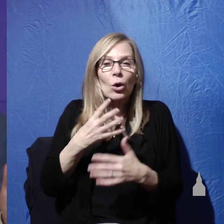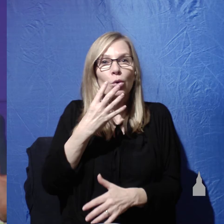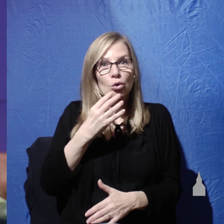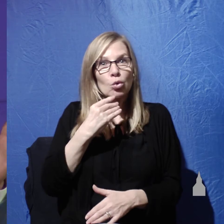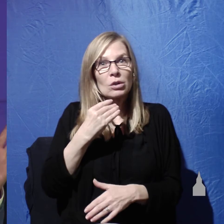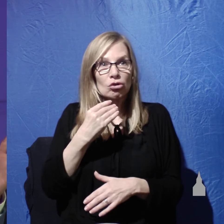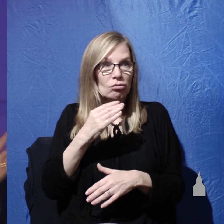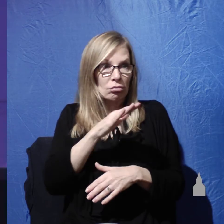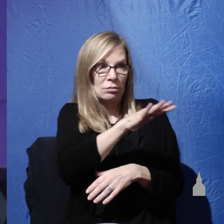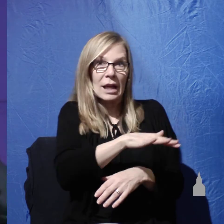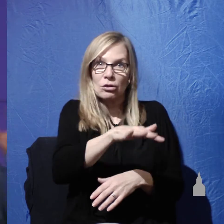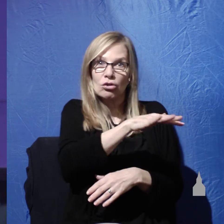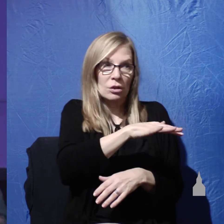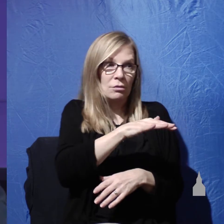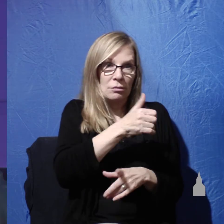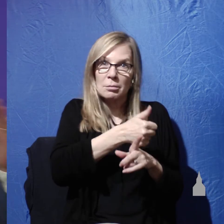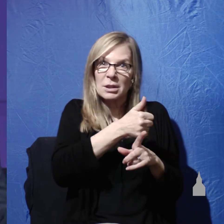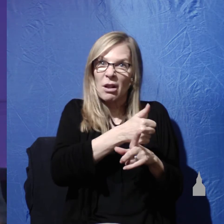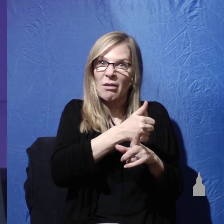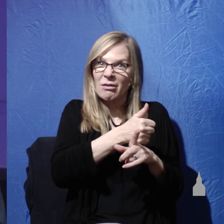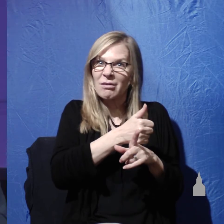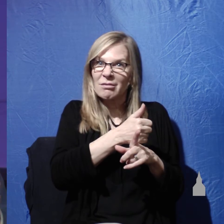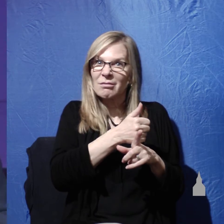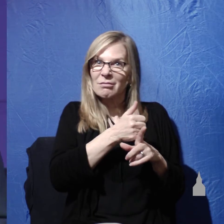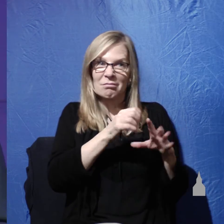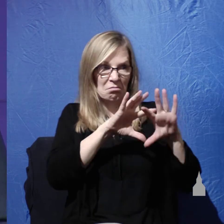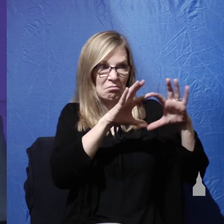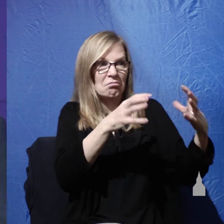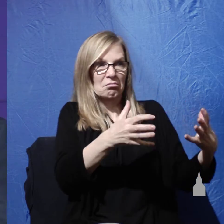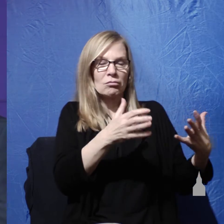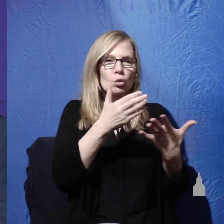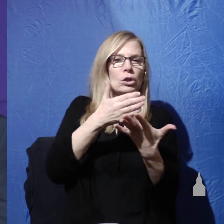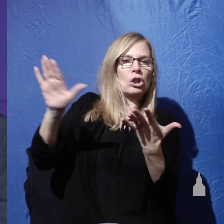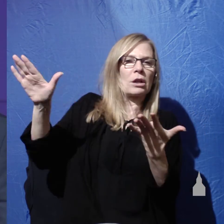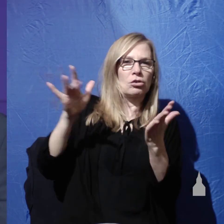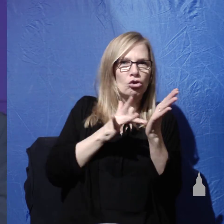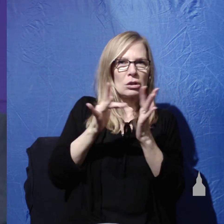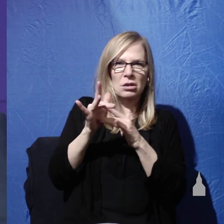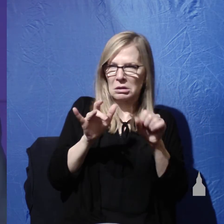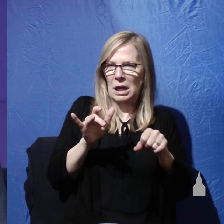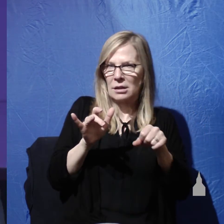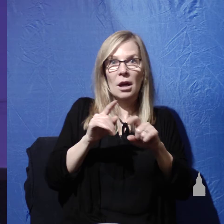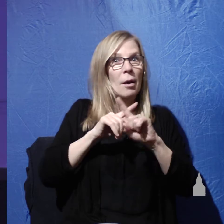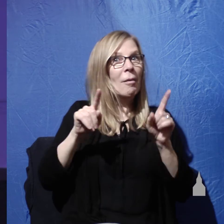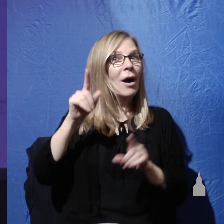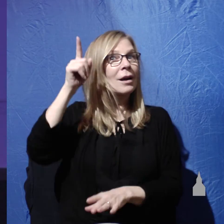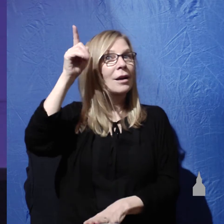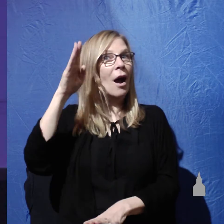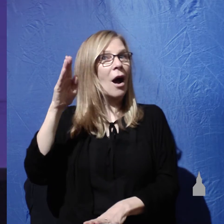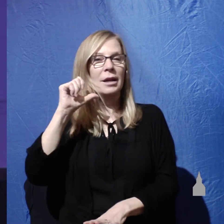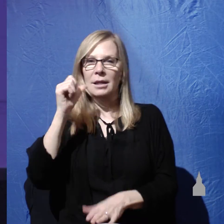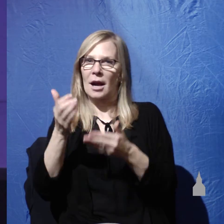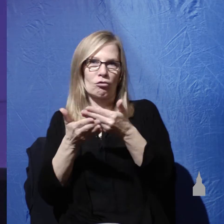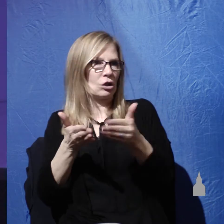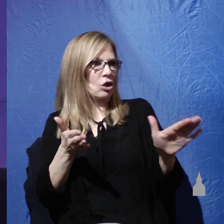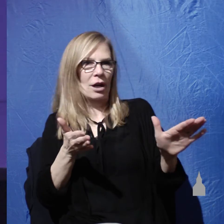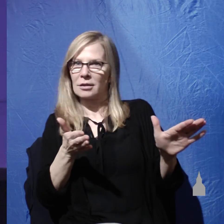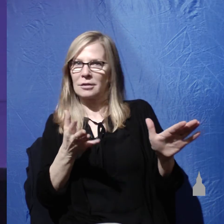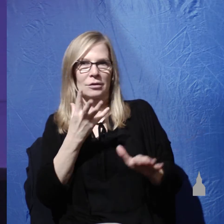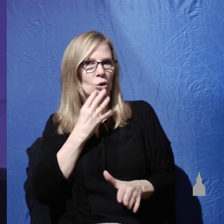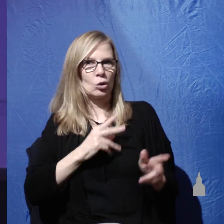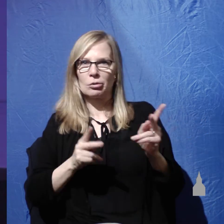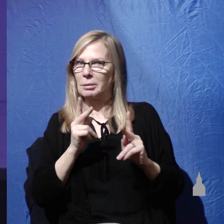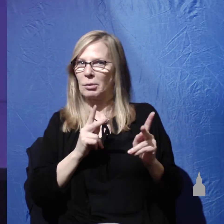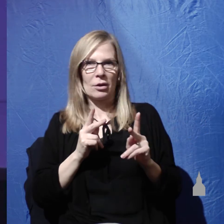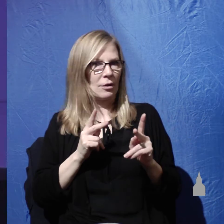Jewish nation, as a whole, as an entity, has rejected Jesus, God has not rejected the